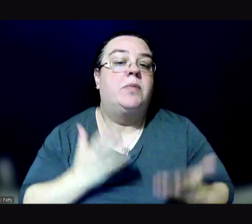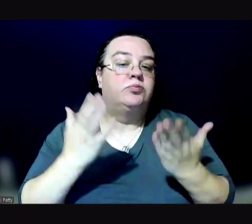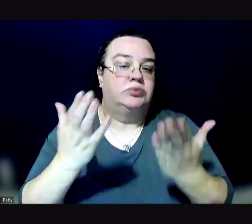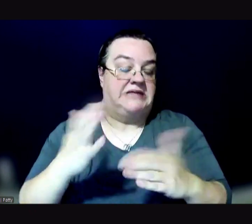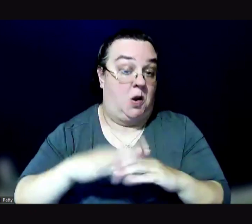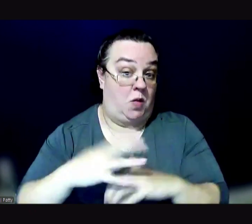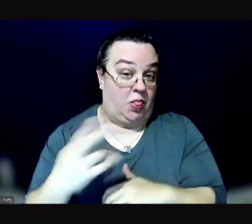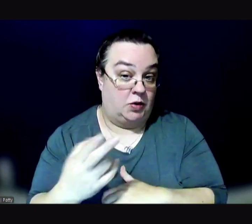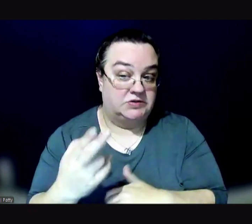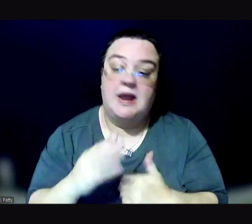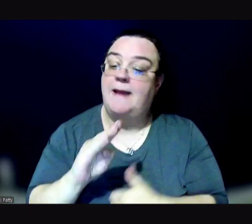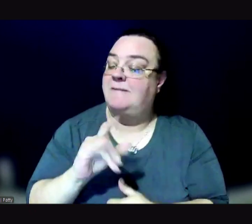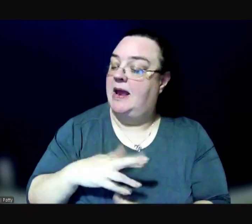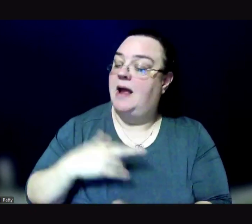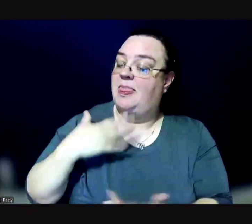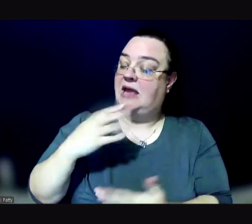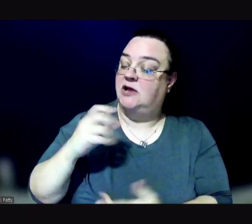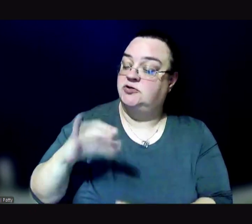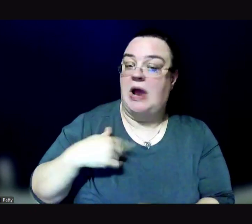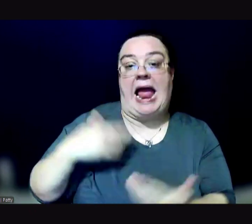Thank you, sir. I interrupted you. Go ahead. Problem.